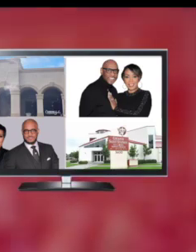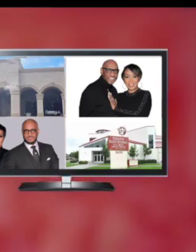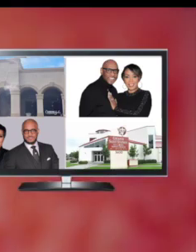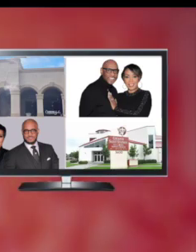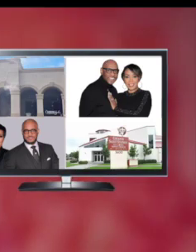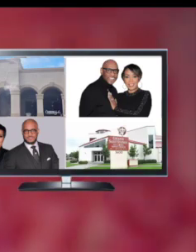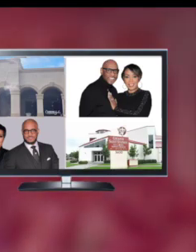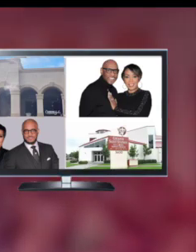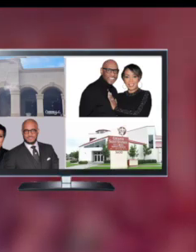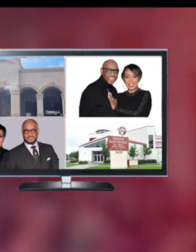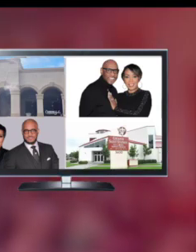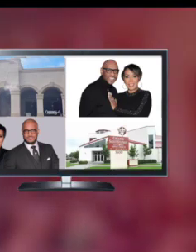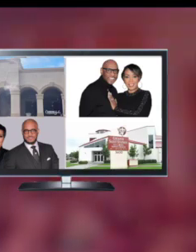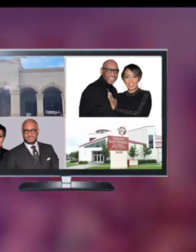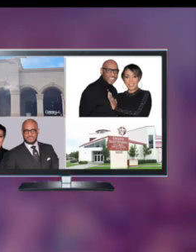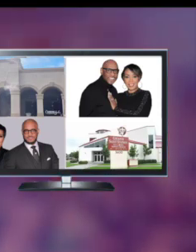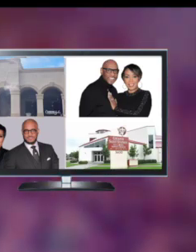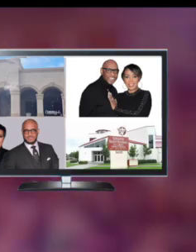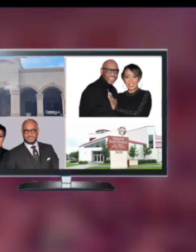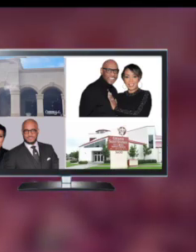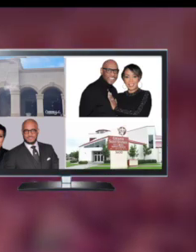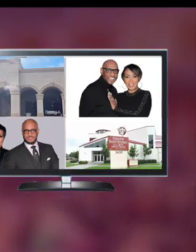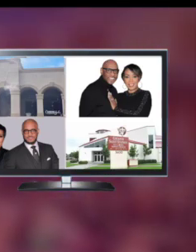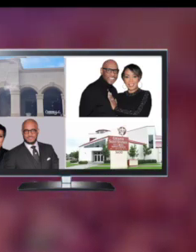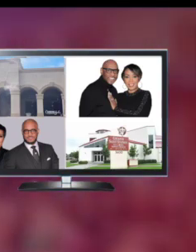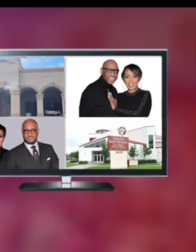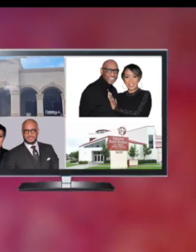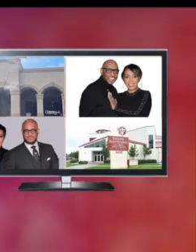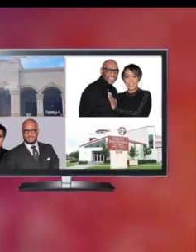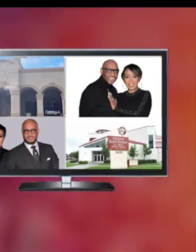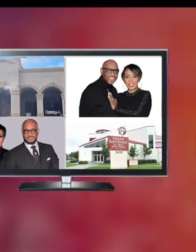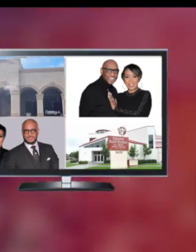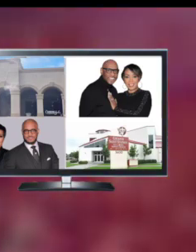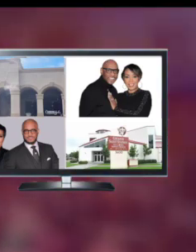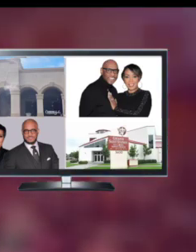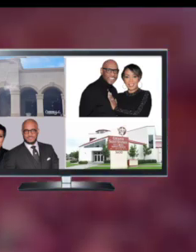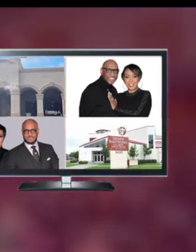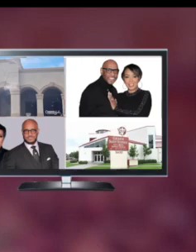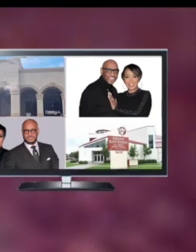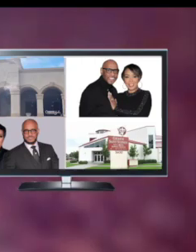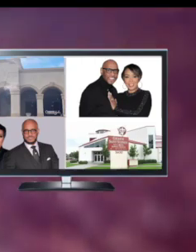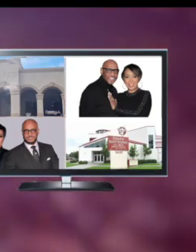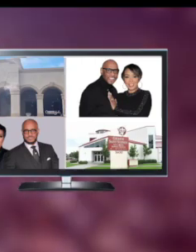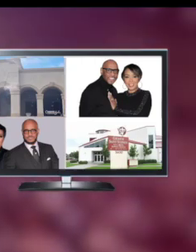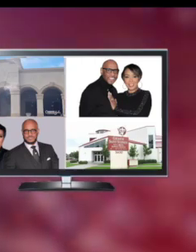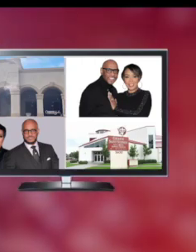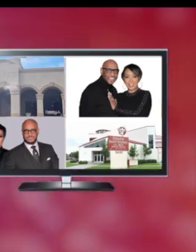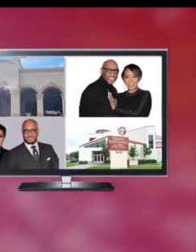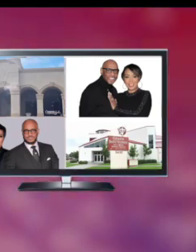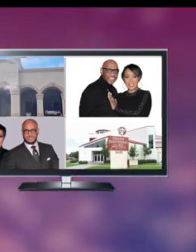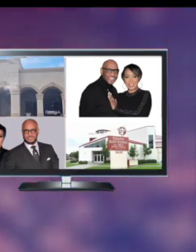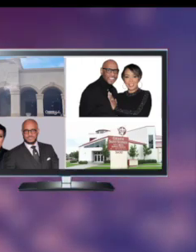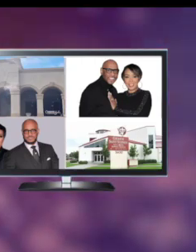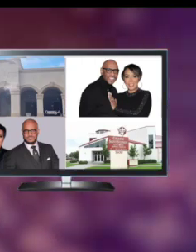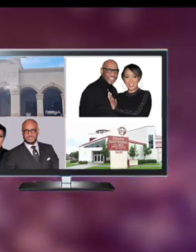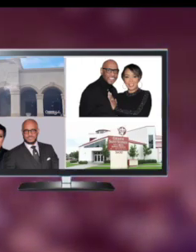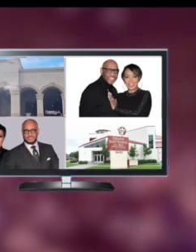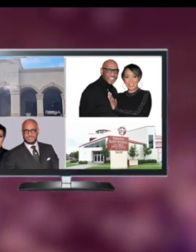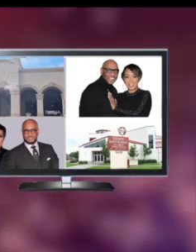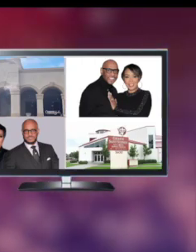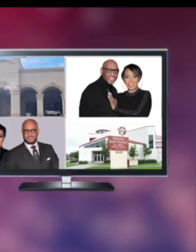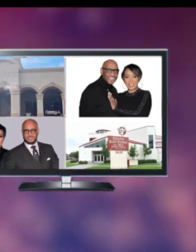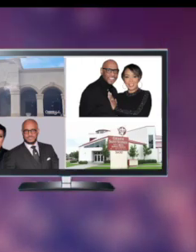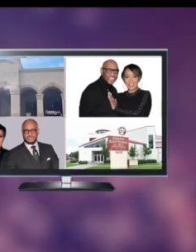a.m. and Tuesdays at 7:30 p.m. Eastern Time. Or worship with us in person in the sanctuary or join